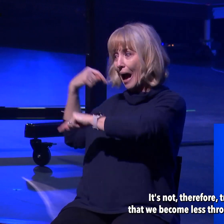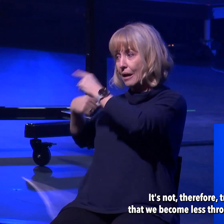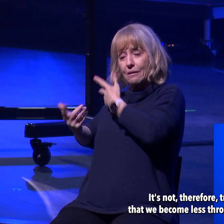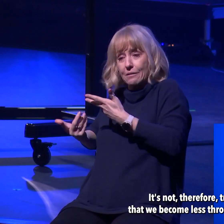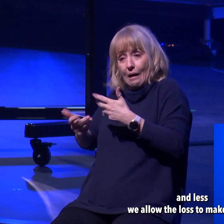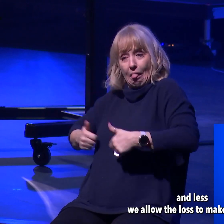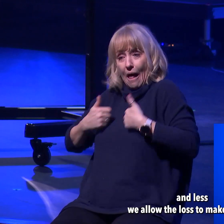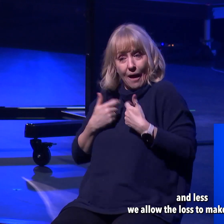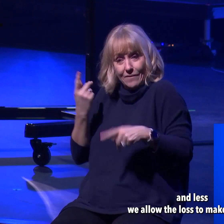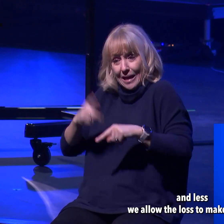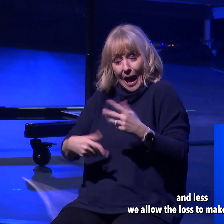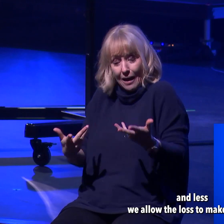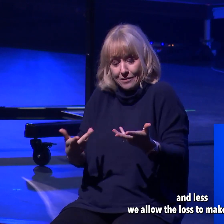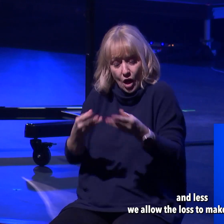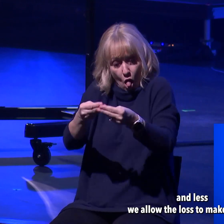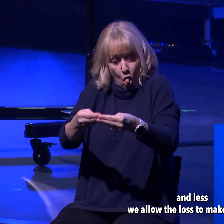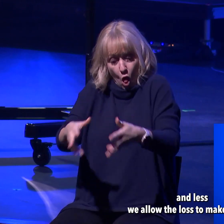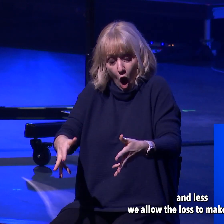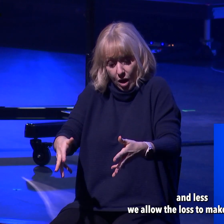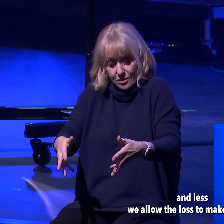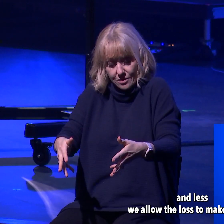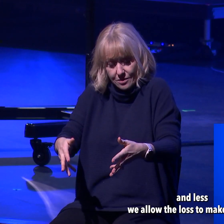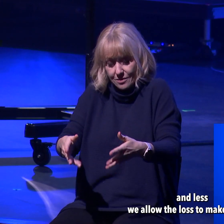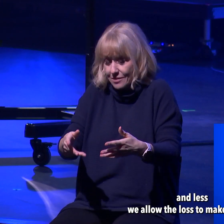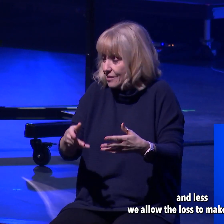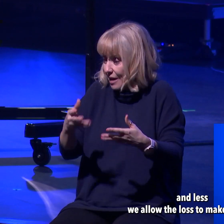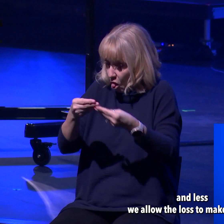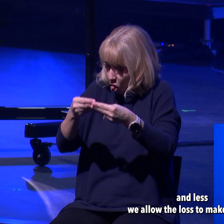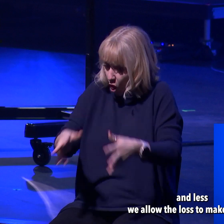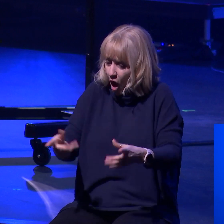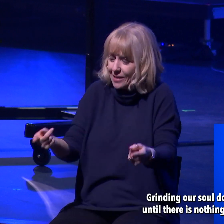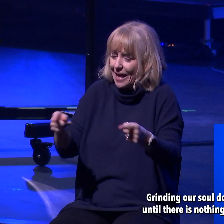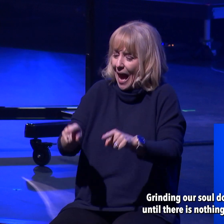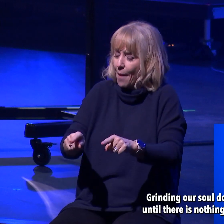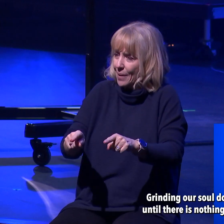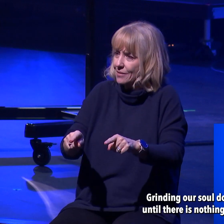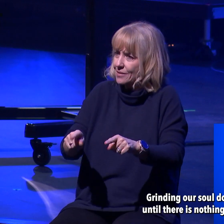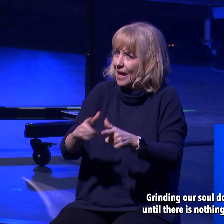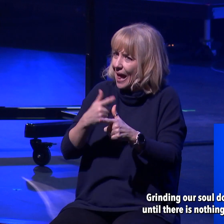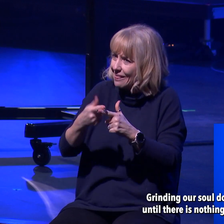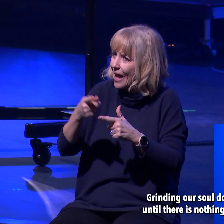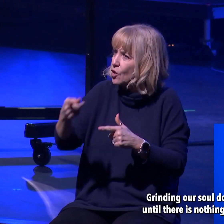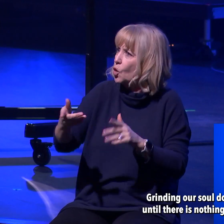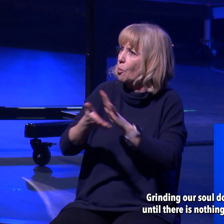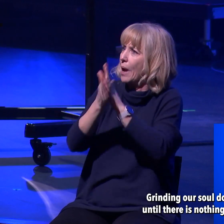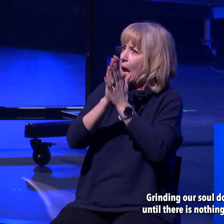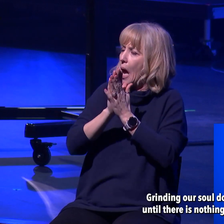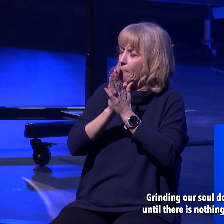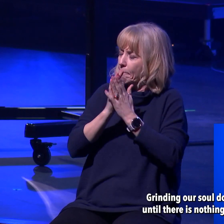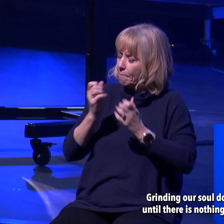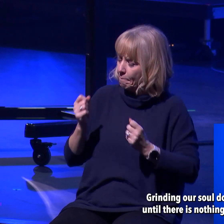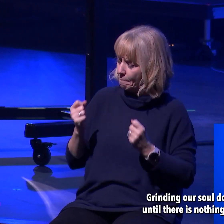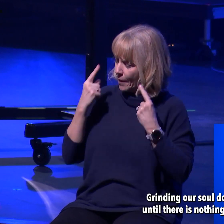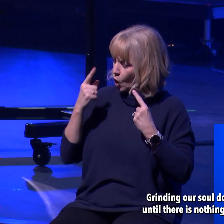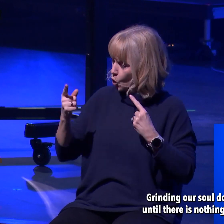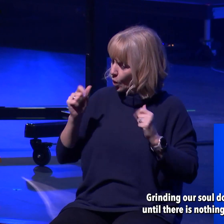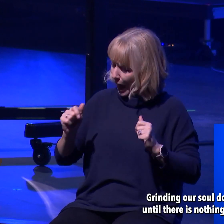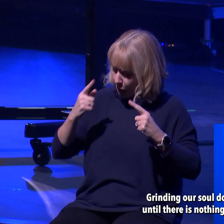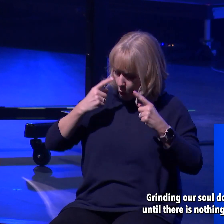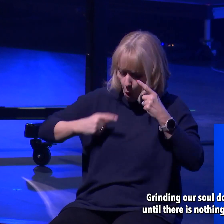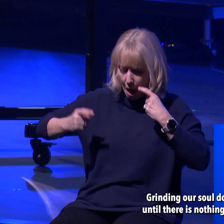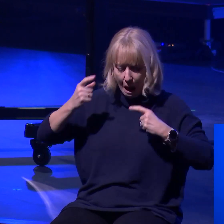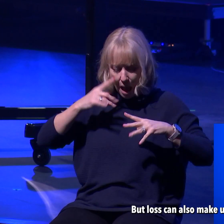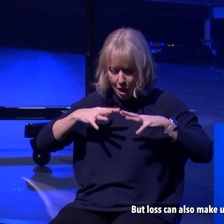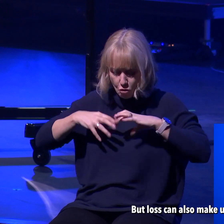become less through loss unless we allow the loss to make us less, grinding our soul down until there is nothing